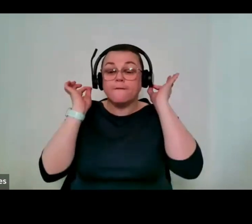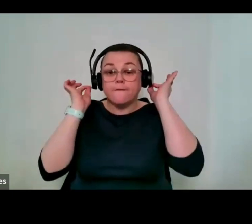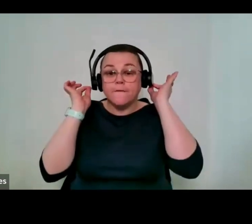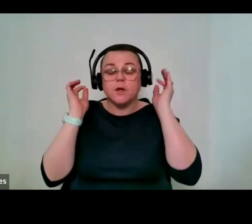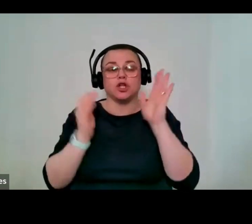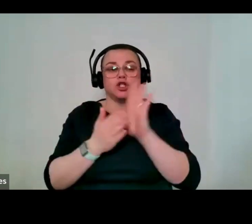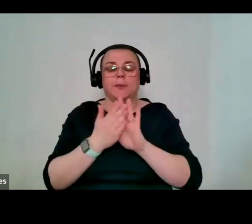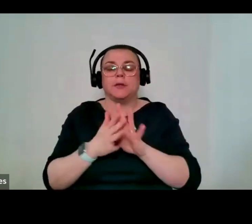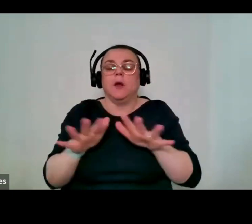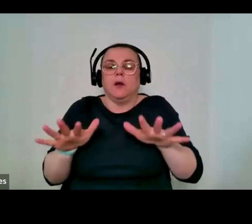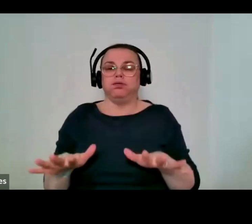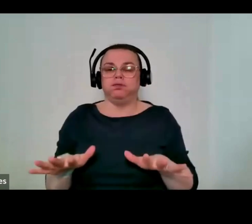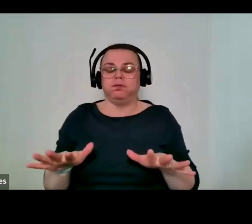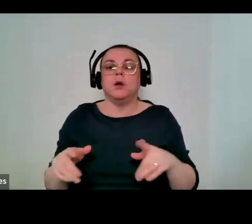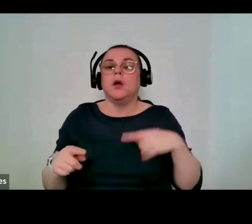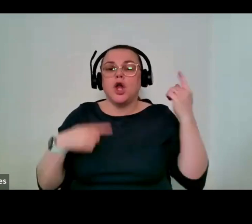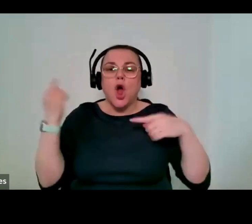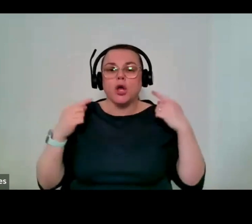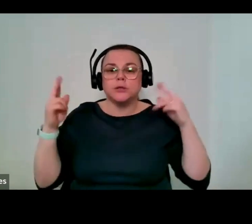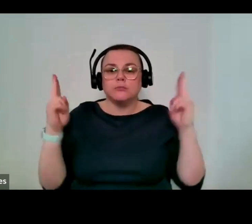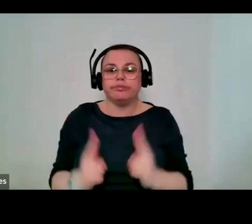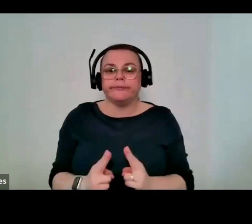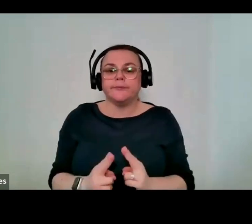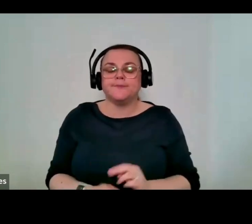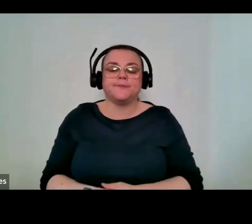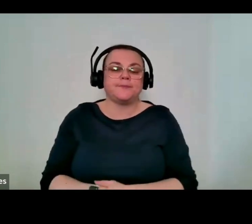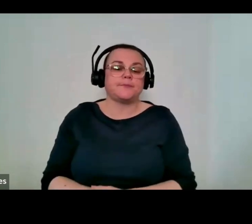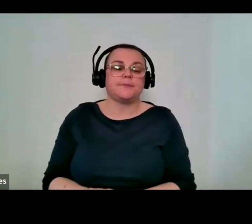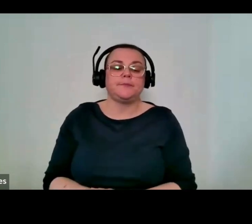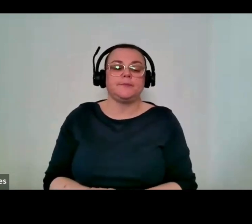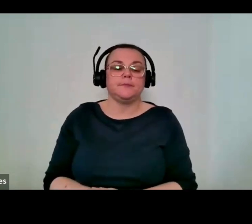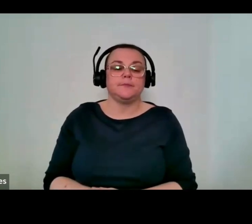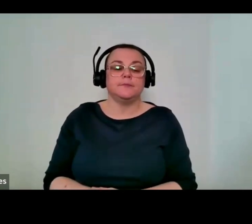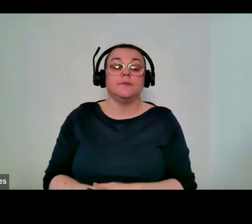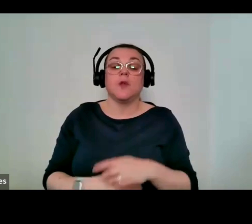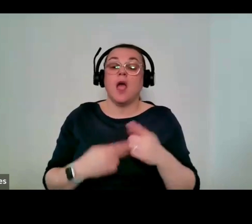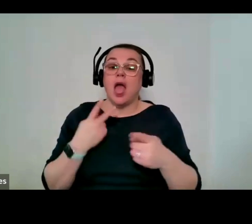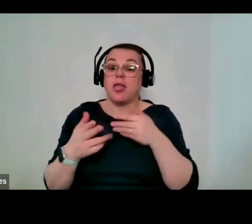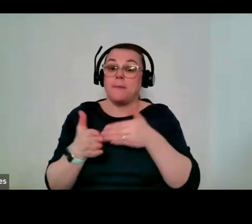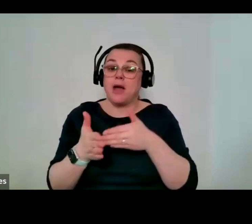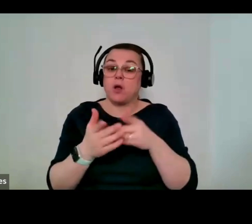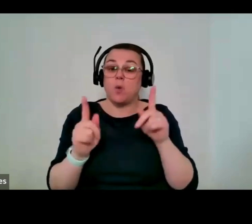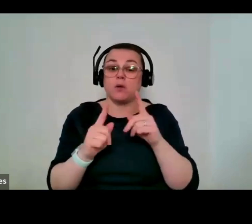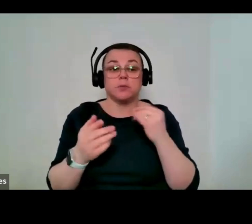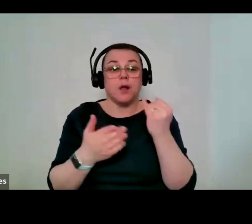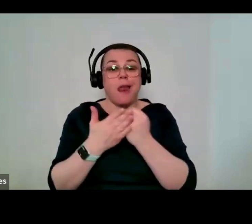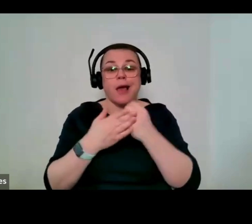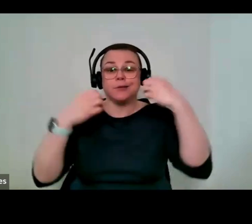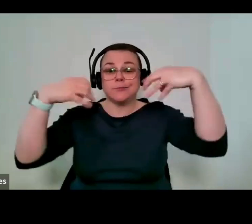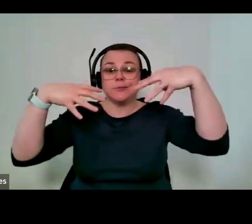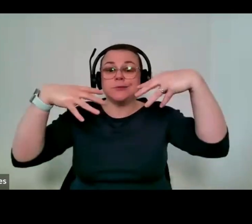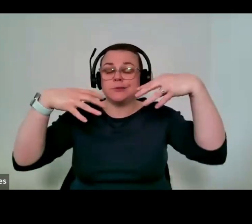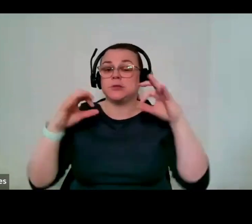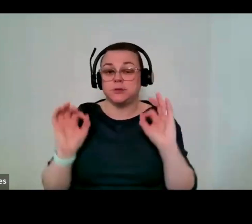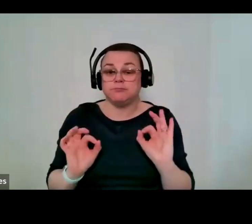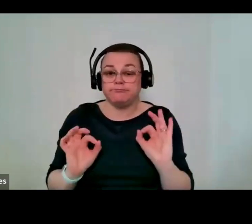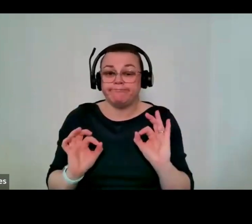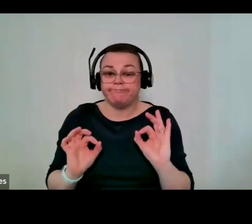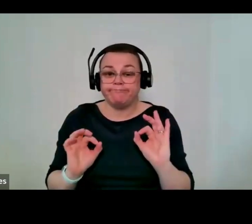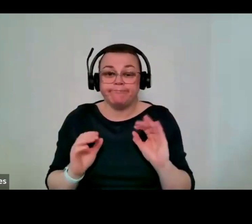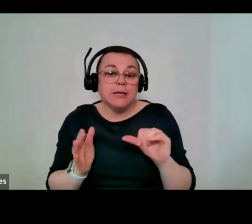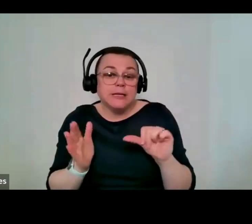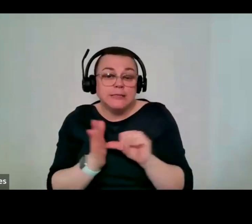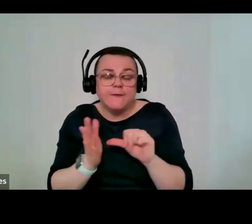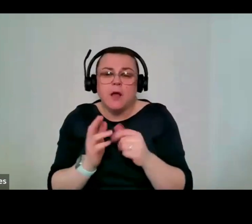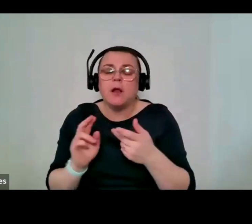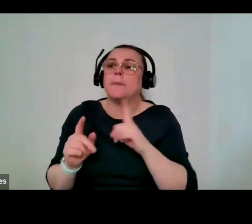out the background noise. Another barrier is poor lighting. It's really, really difficult to lip